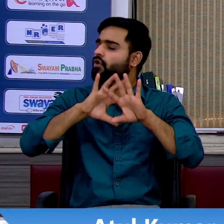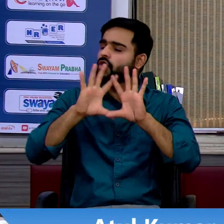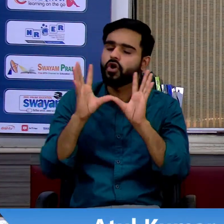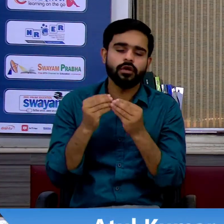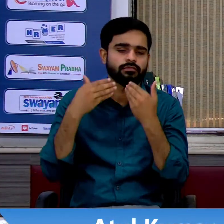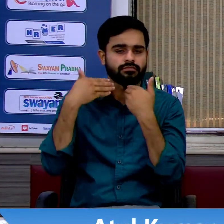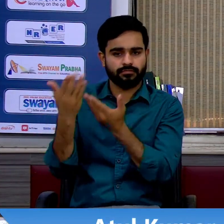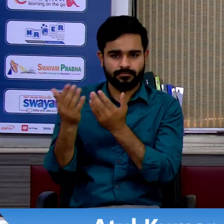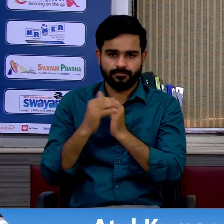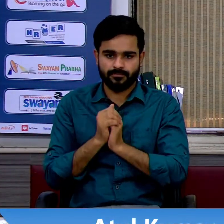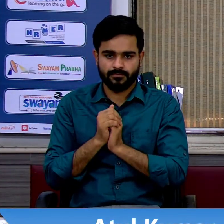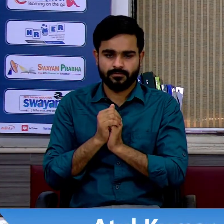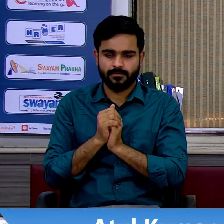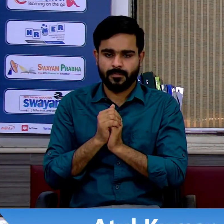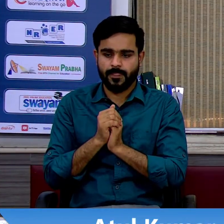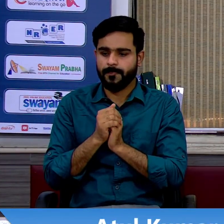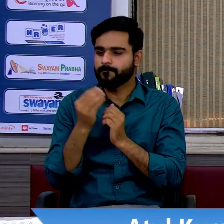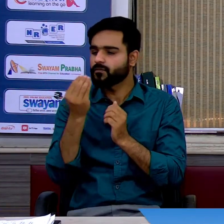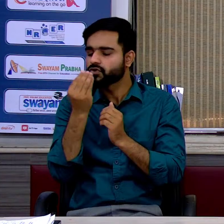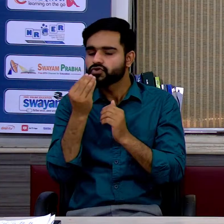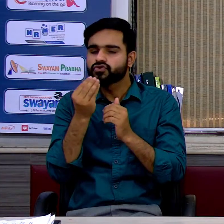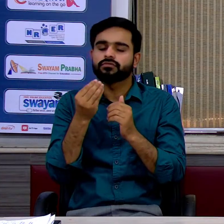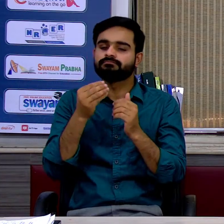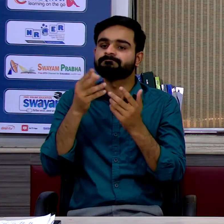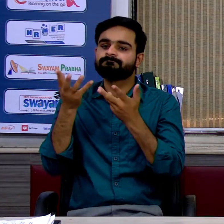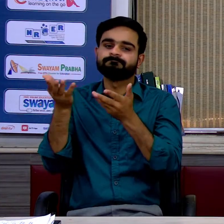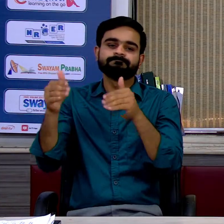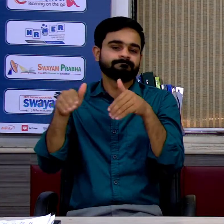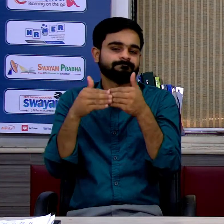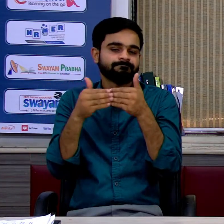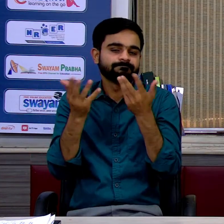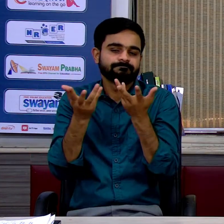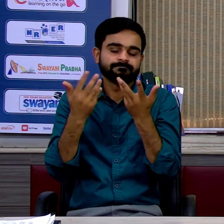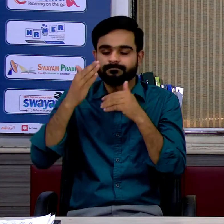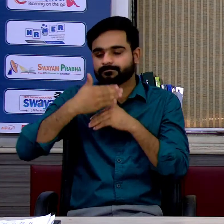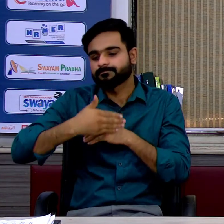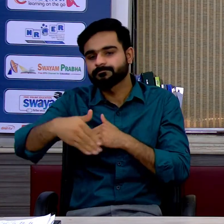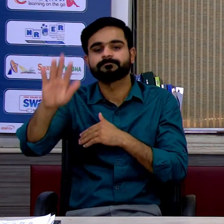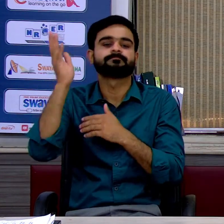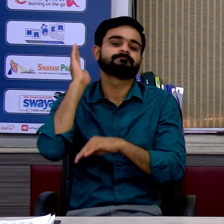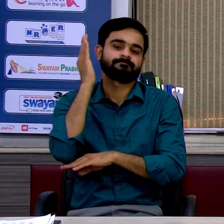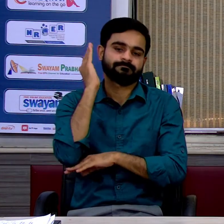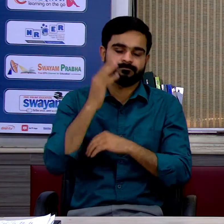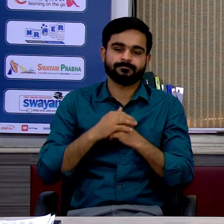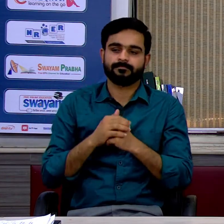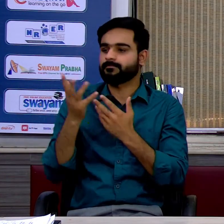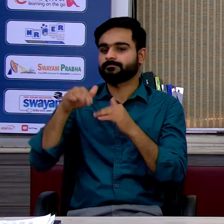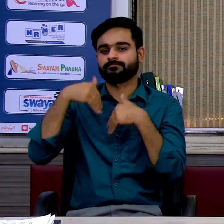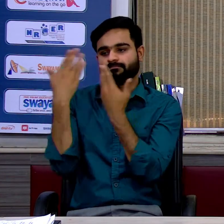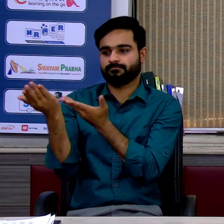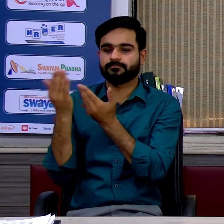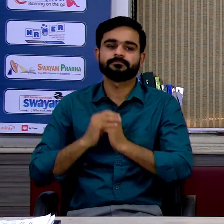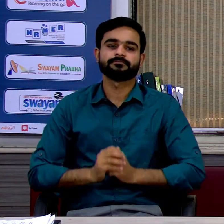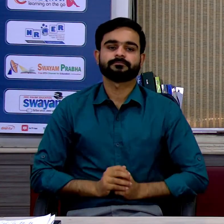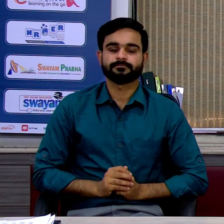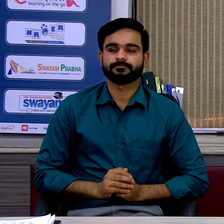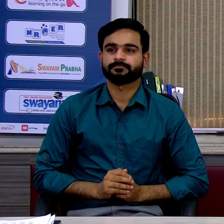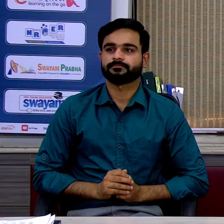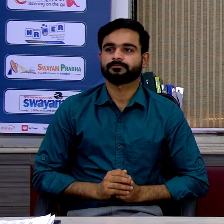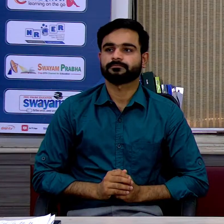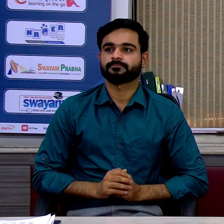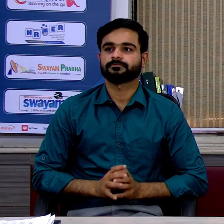would like to know, a small view from you, then we can move further in this session. So all time is yours now, you can start with.